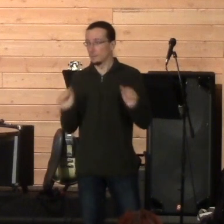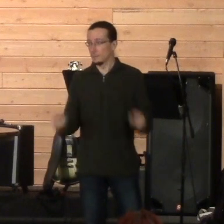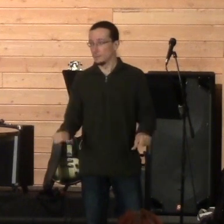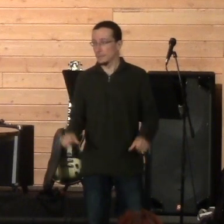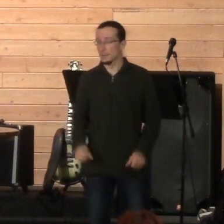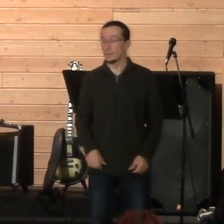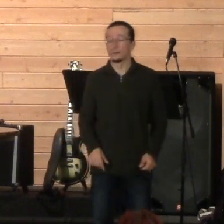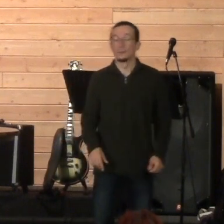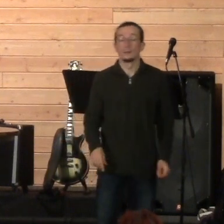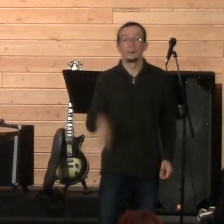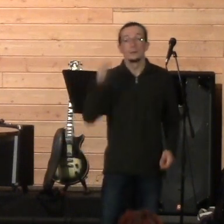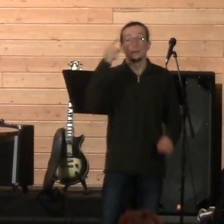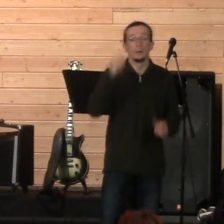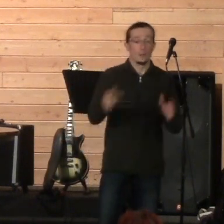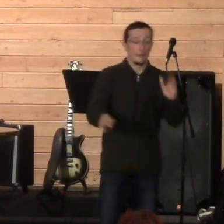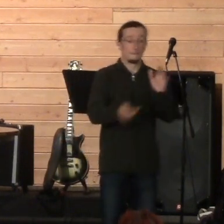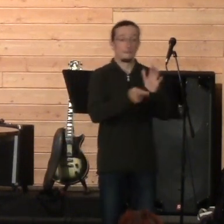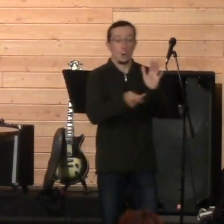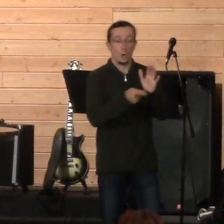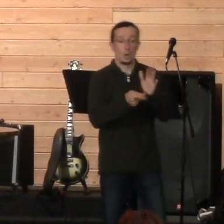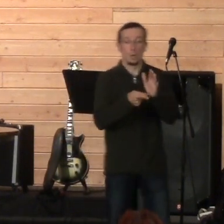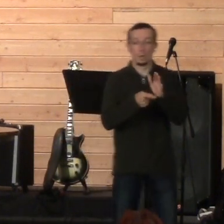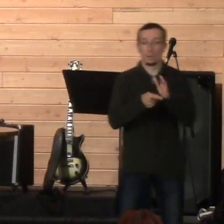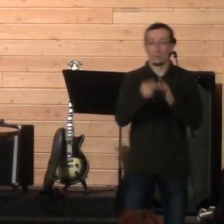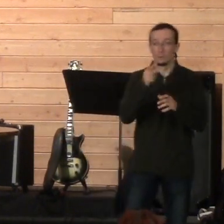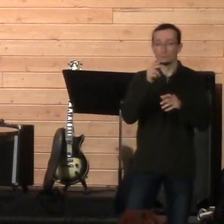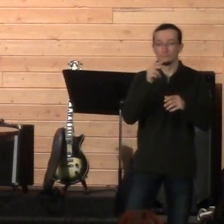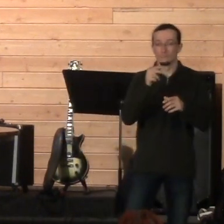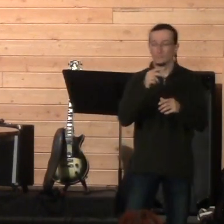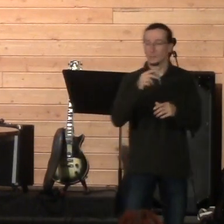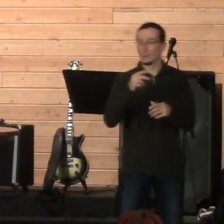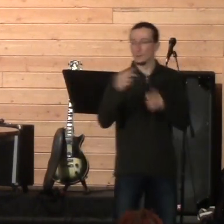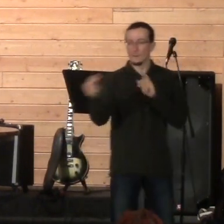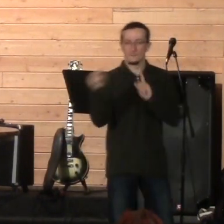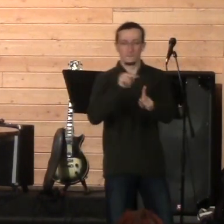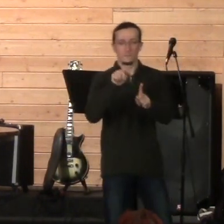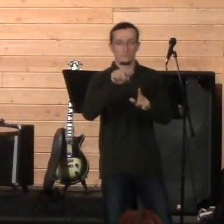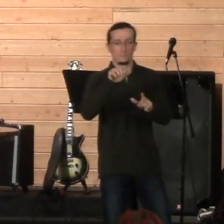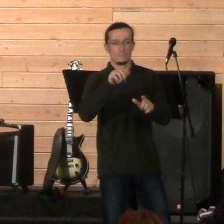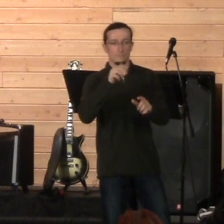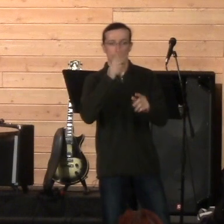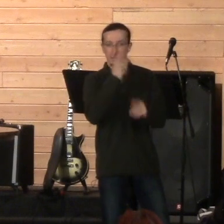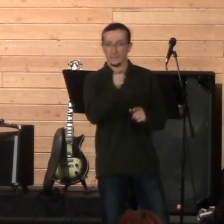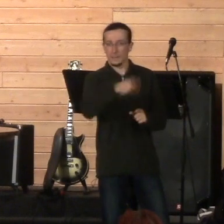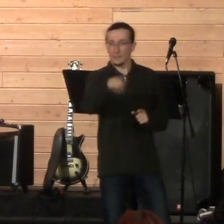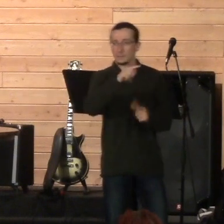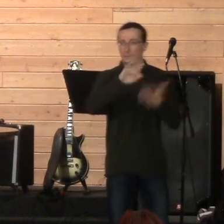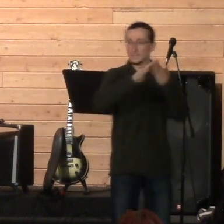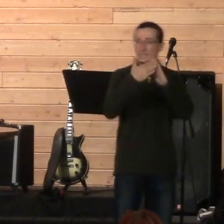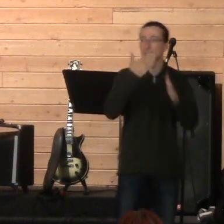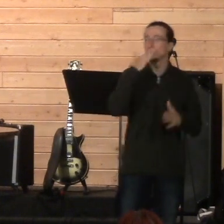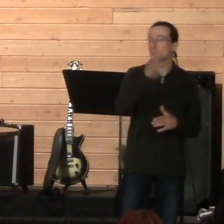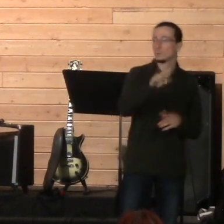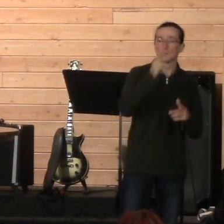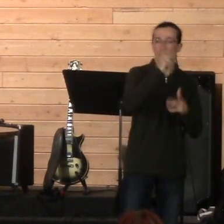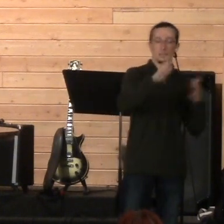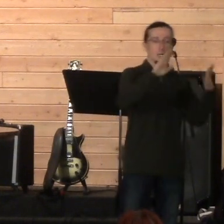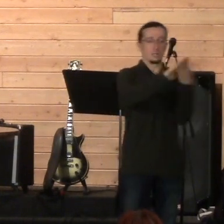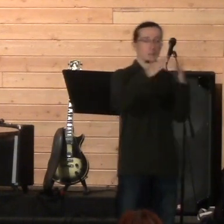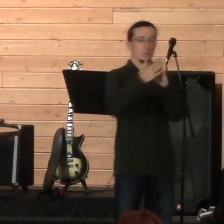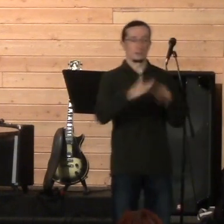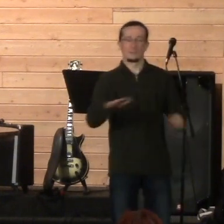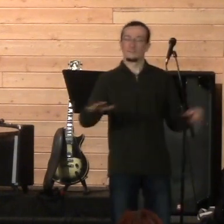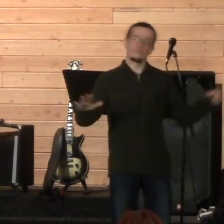And Paul looked at this community, the city of Jerusalem, and he saw a culture, a community riddled